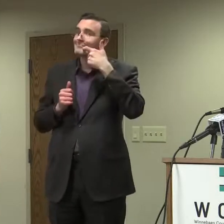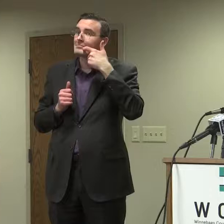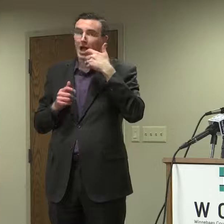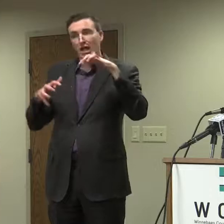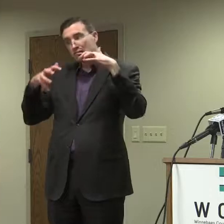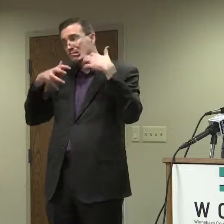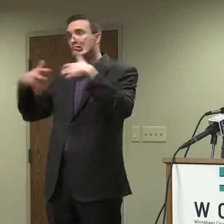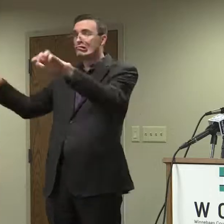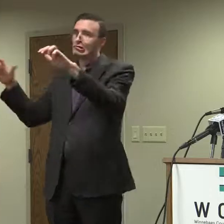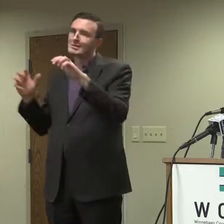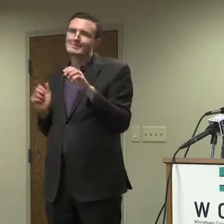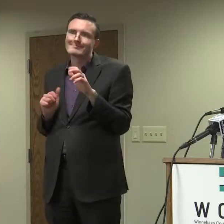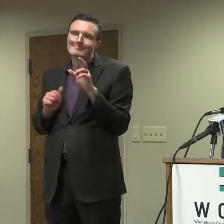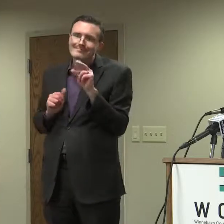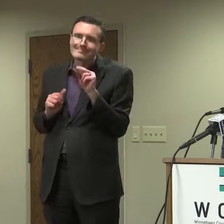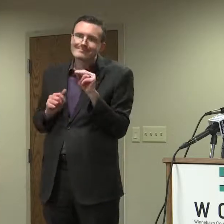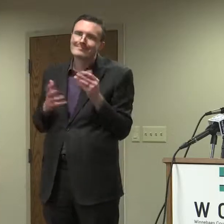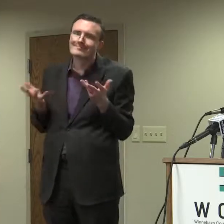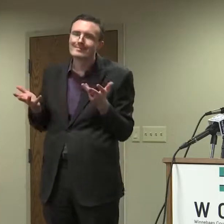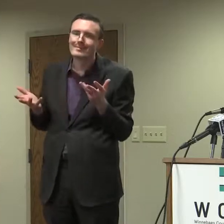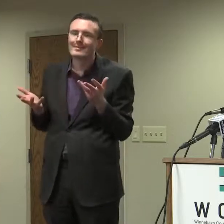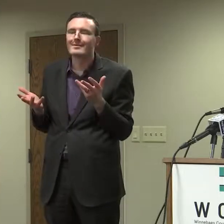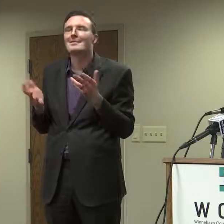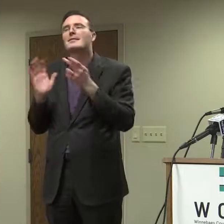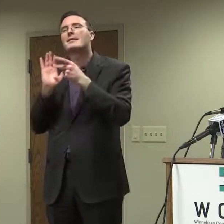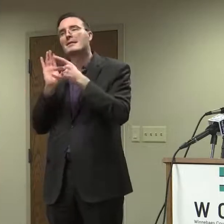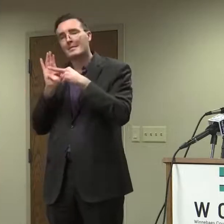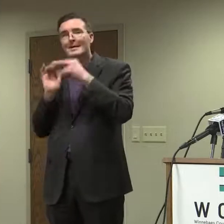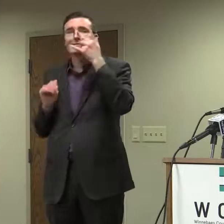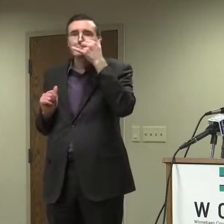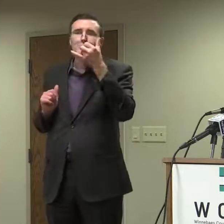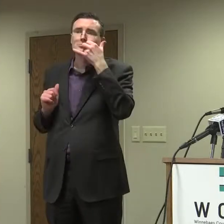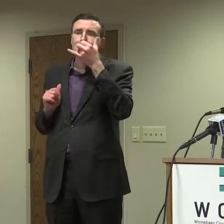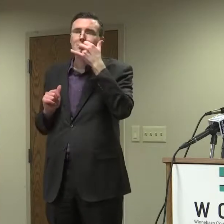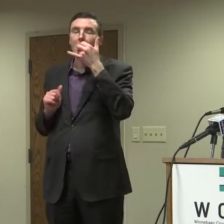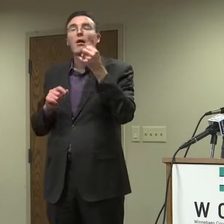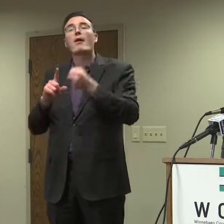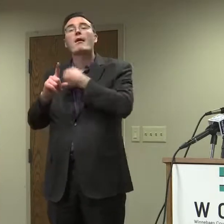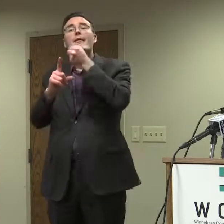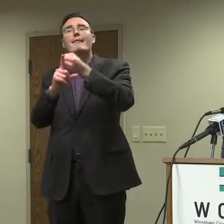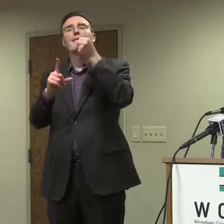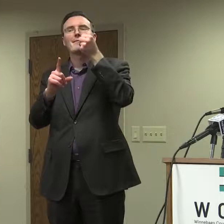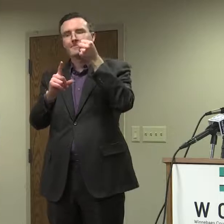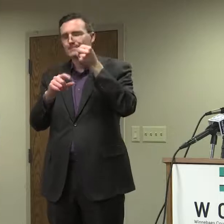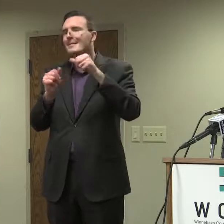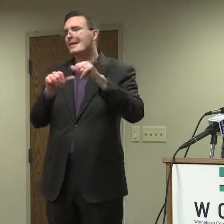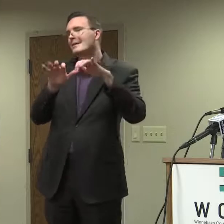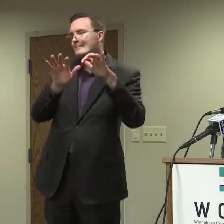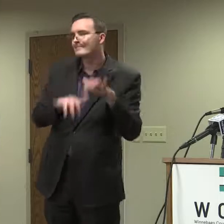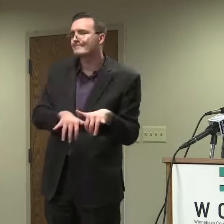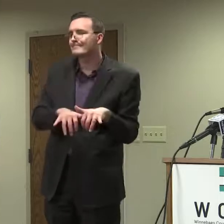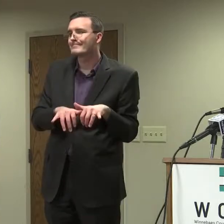can online because that information is secure, and your vaccine information then becomes stored electronically and you own it.